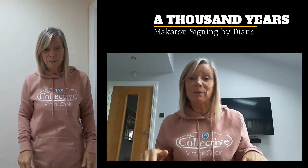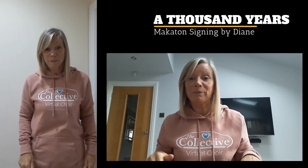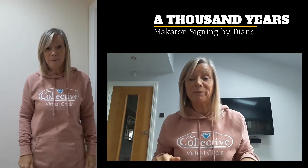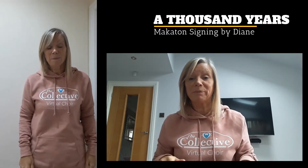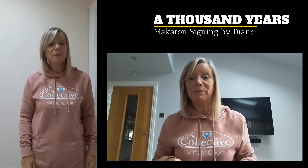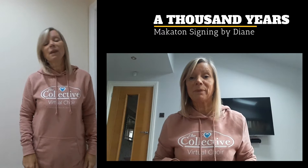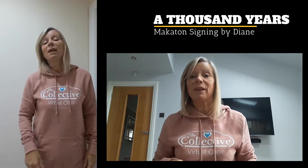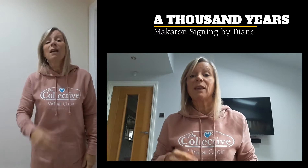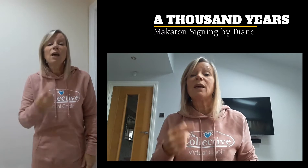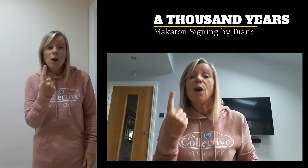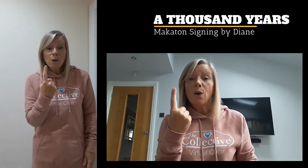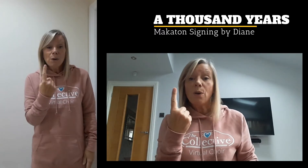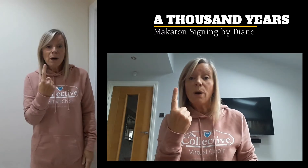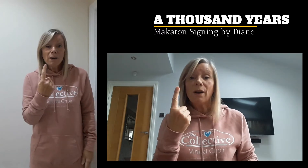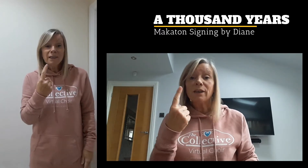somehow.